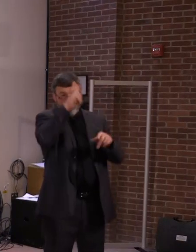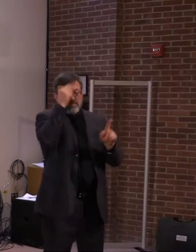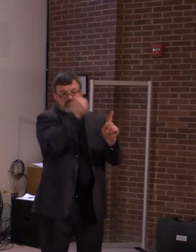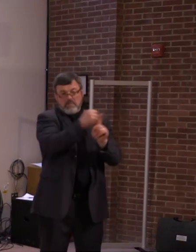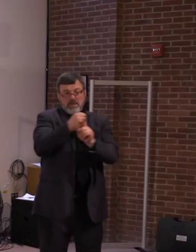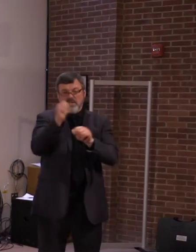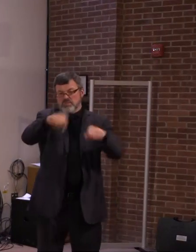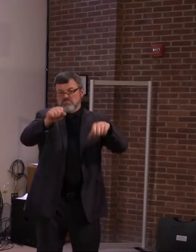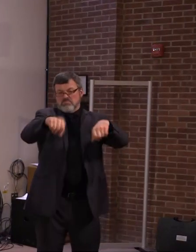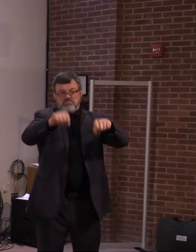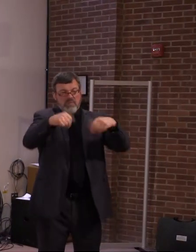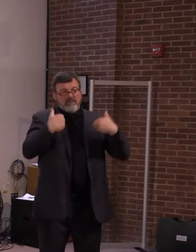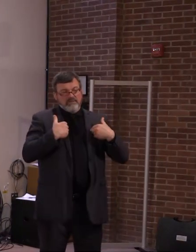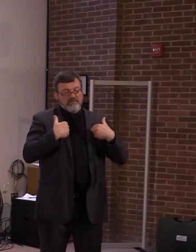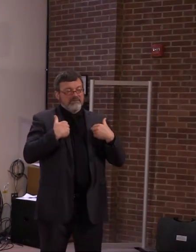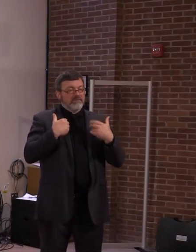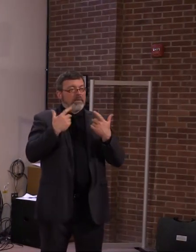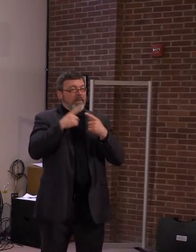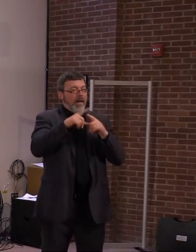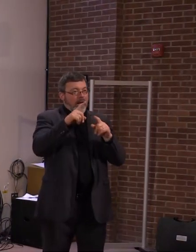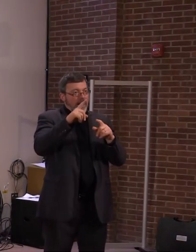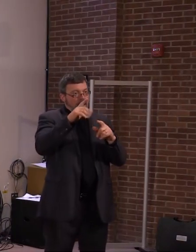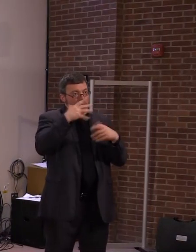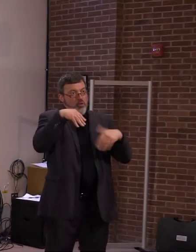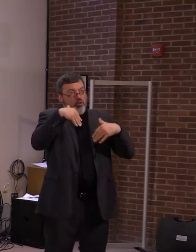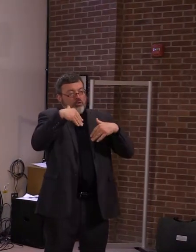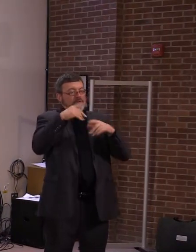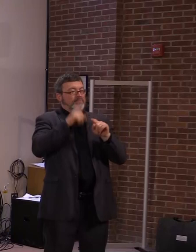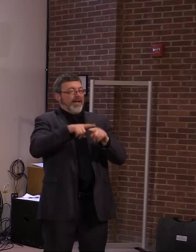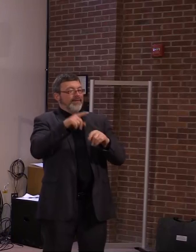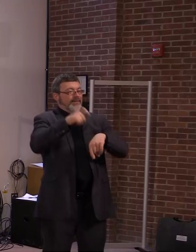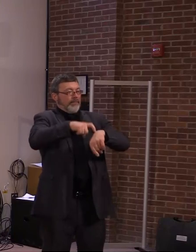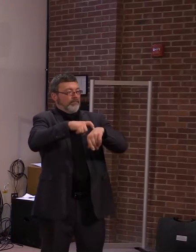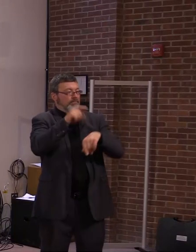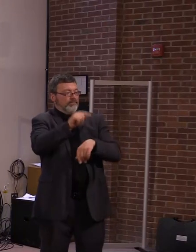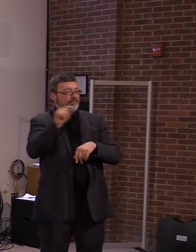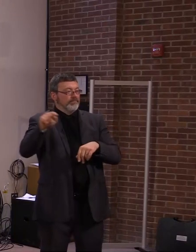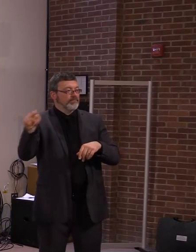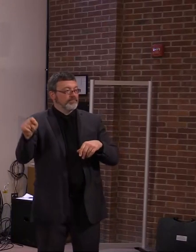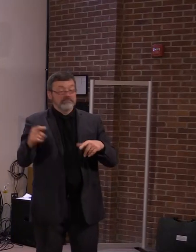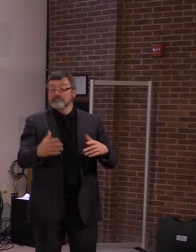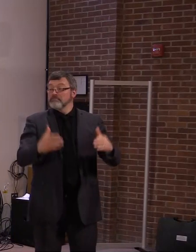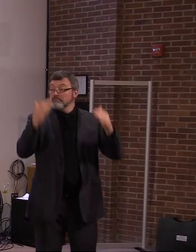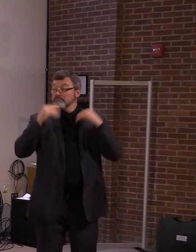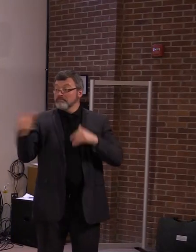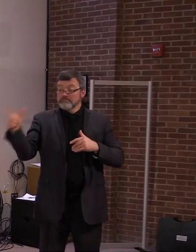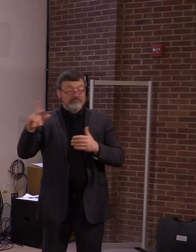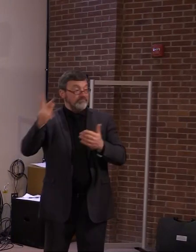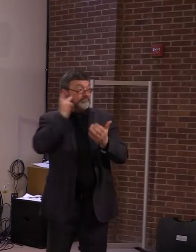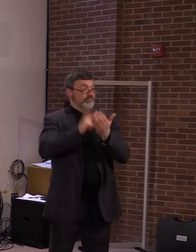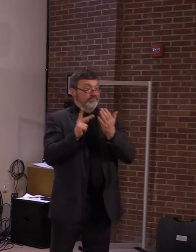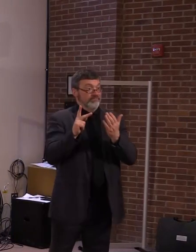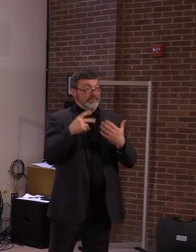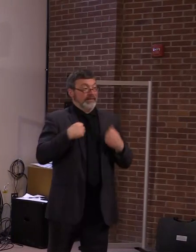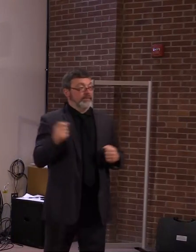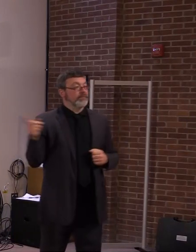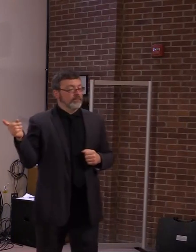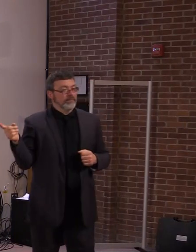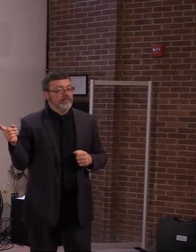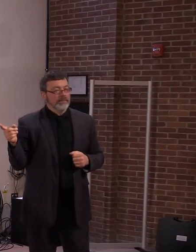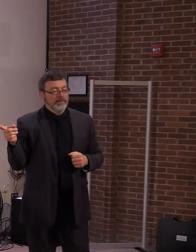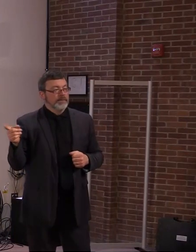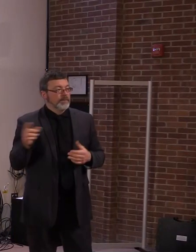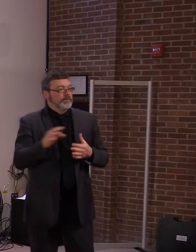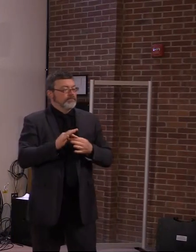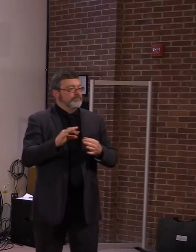Let me just add to that. This is Mike Smith, Ham. We have, you were